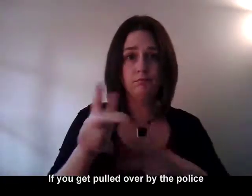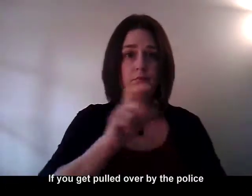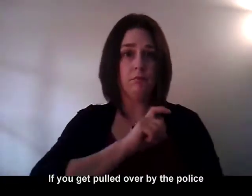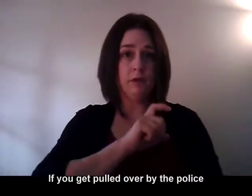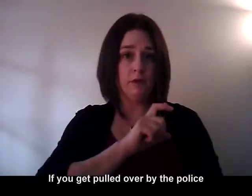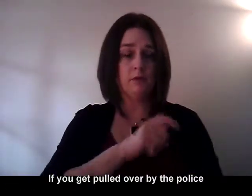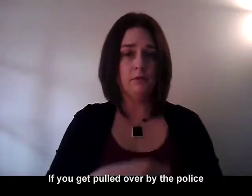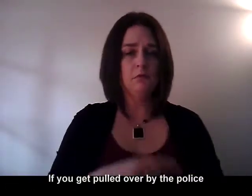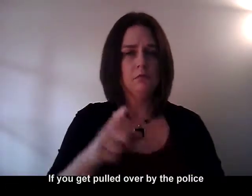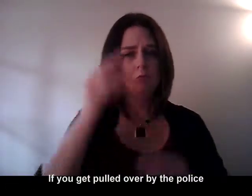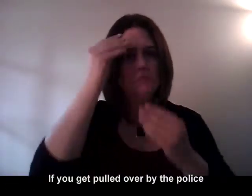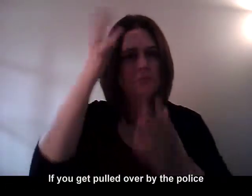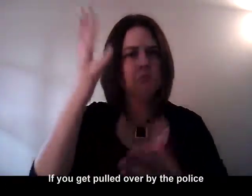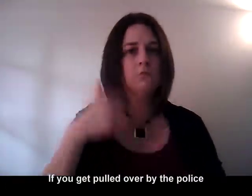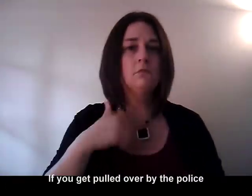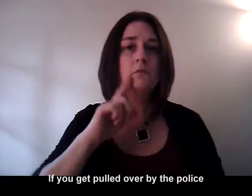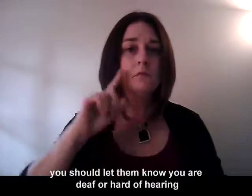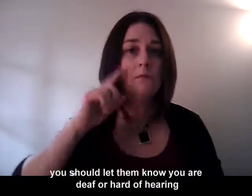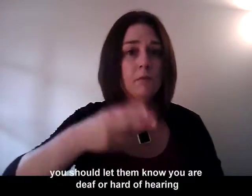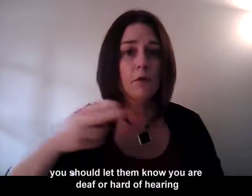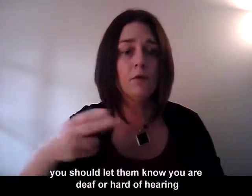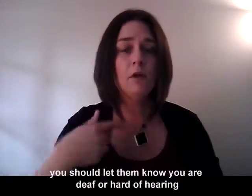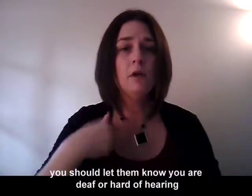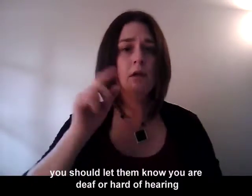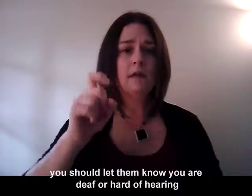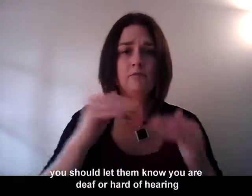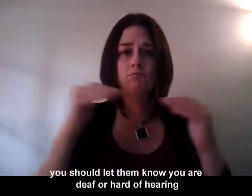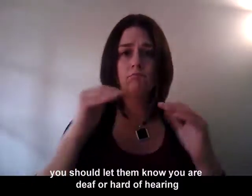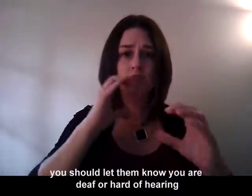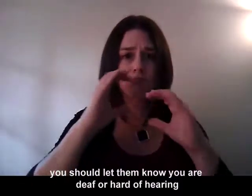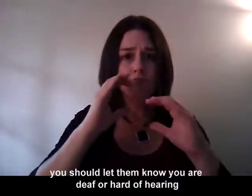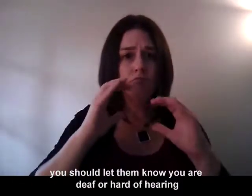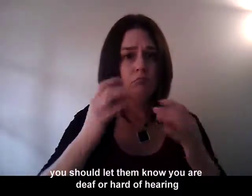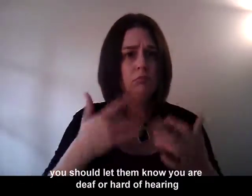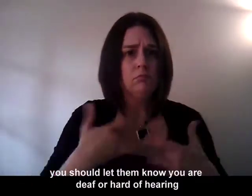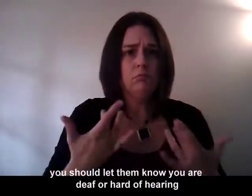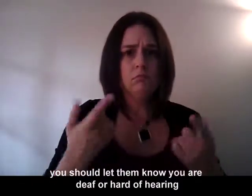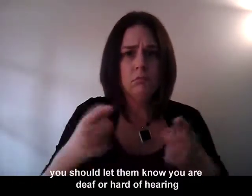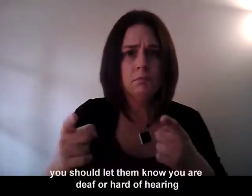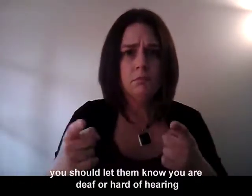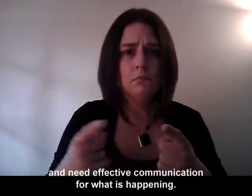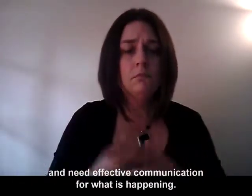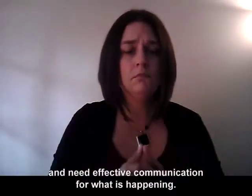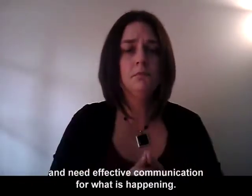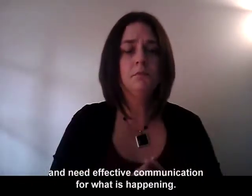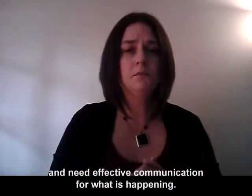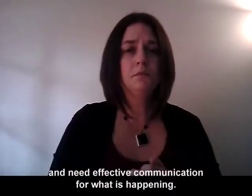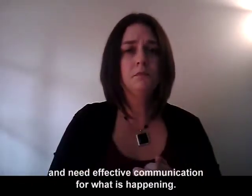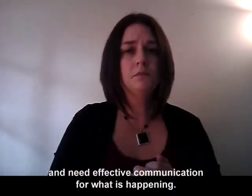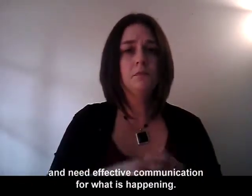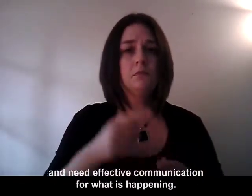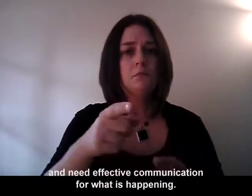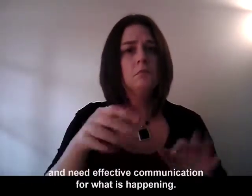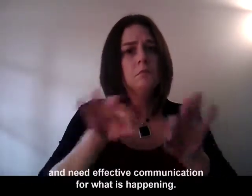If you get pulled over by the police, you should let them know you are deaf or hard of hearing and need